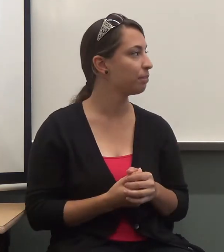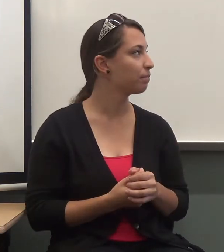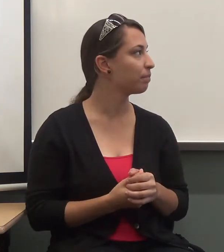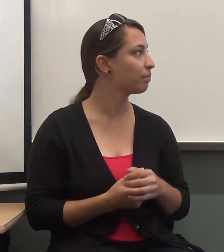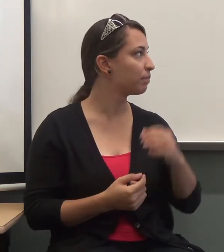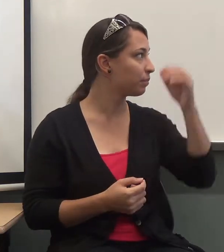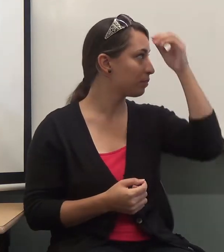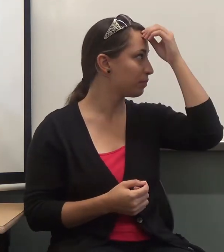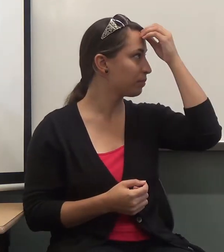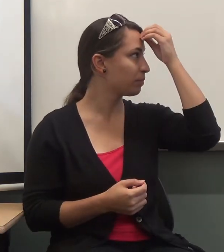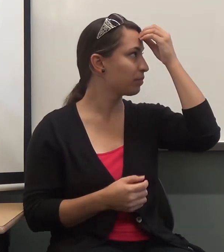Okay.